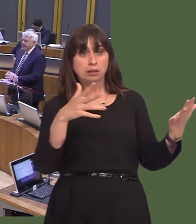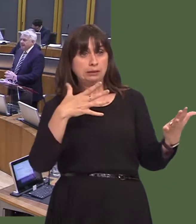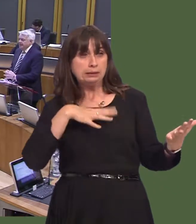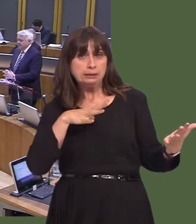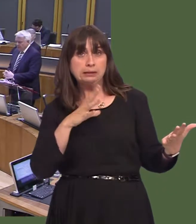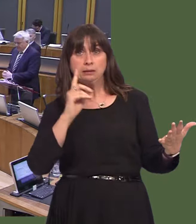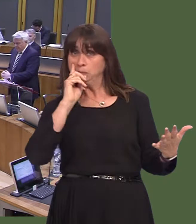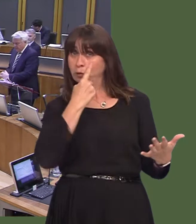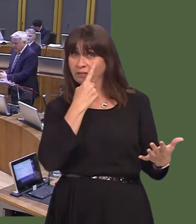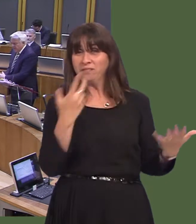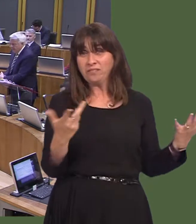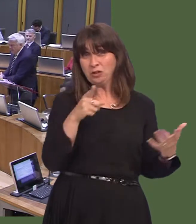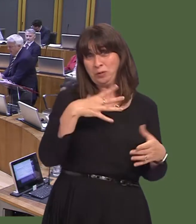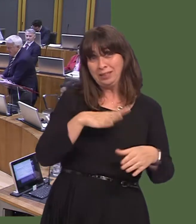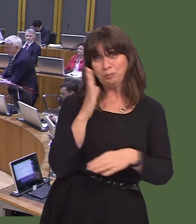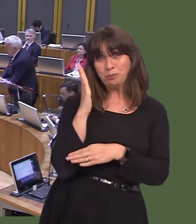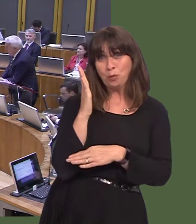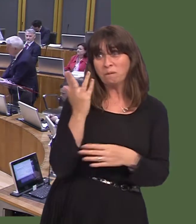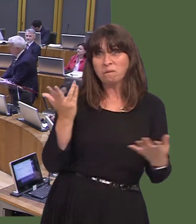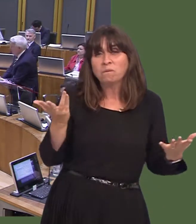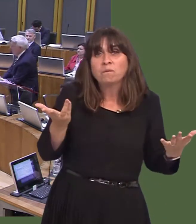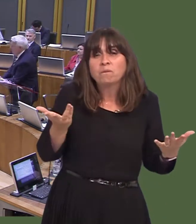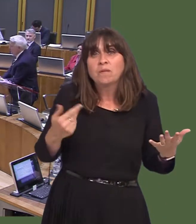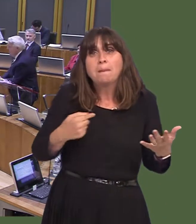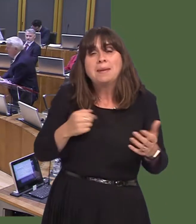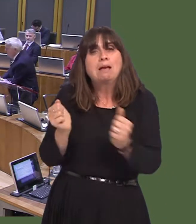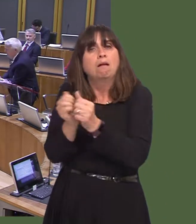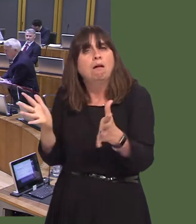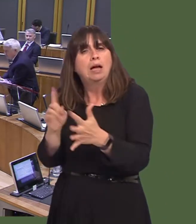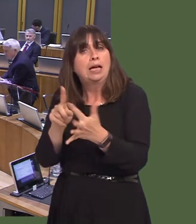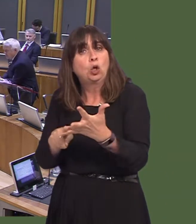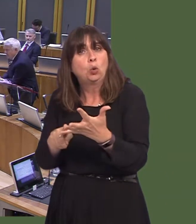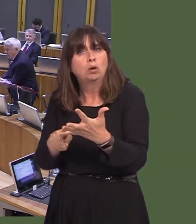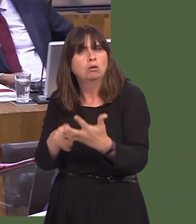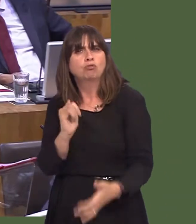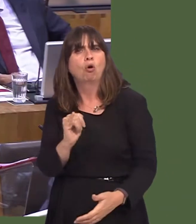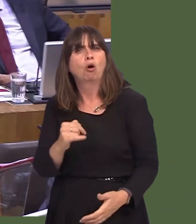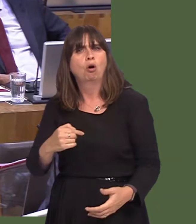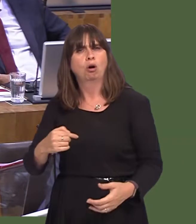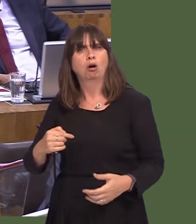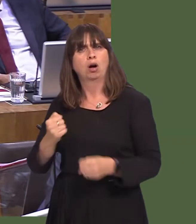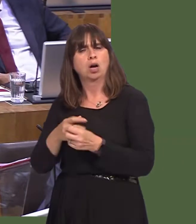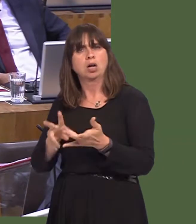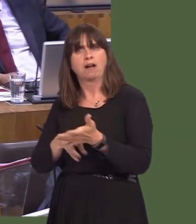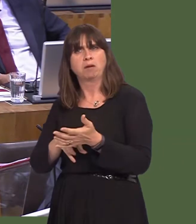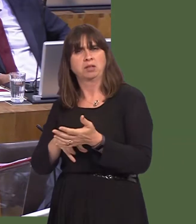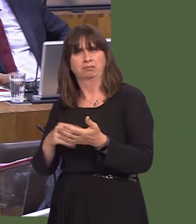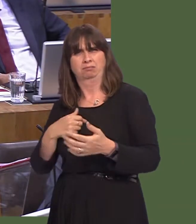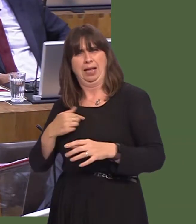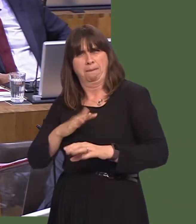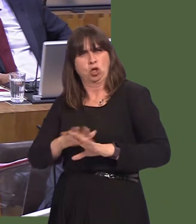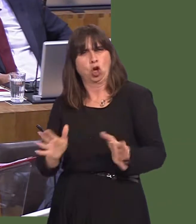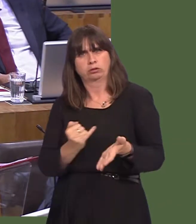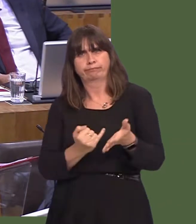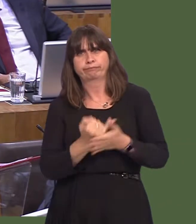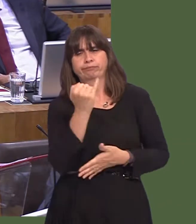all to back that up, she would have to show that somehow I have opposed membership of the EEA. I have not, nor has the government. Secondly, that somehow I am